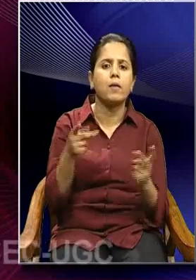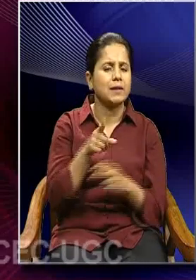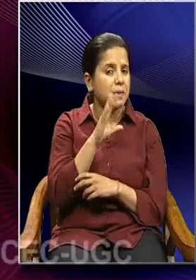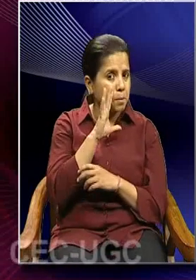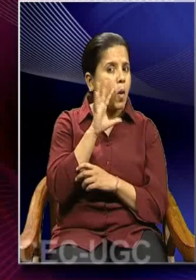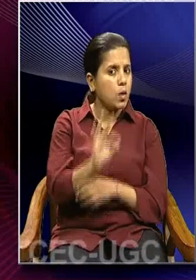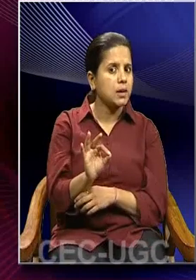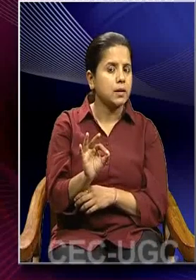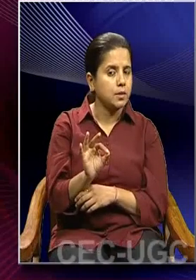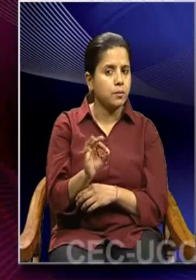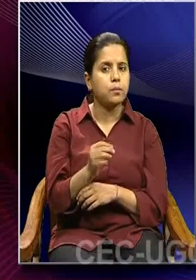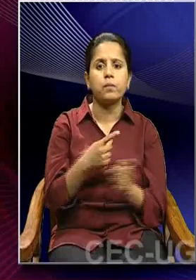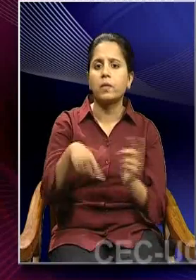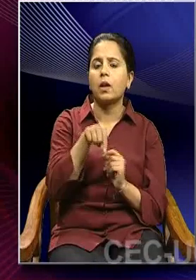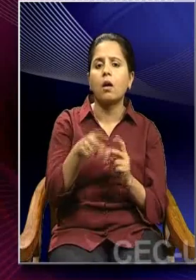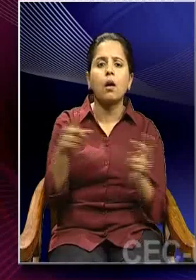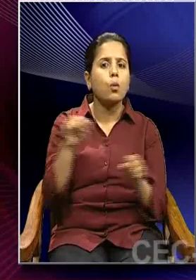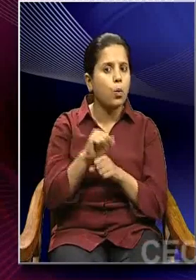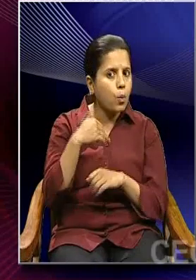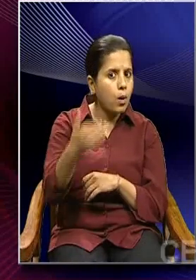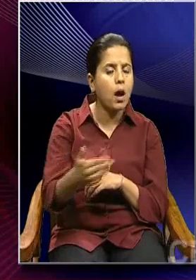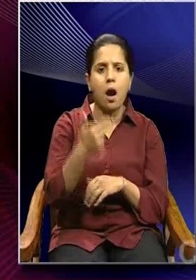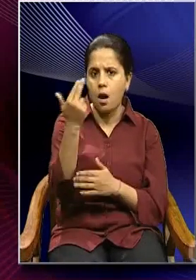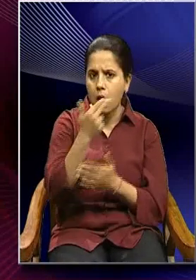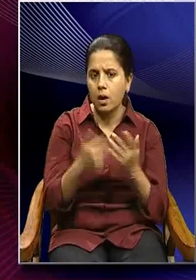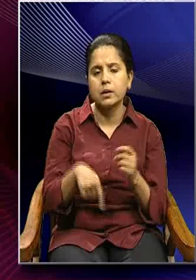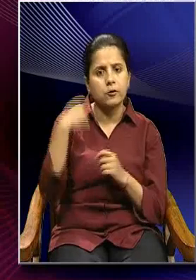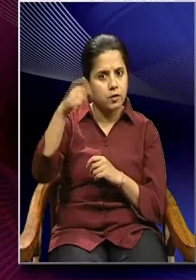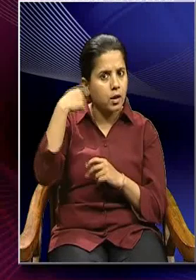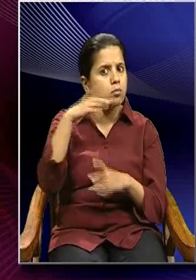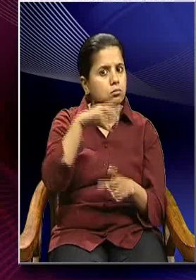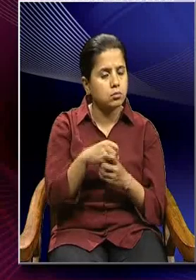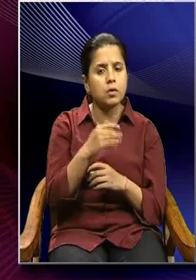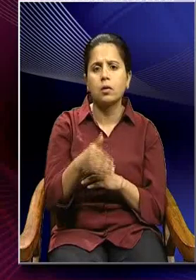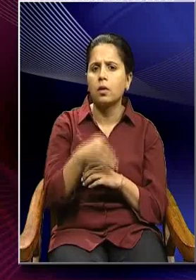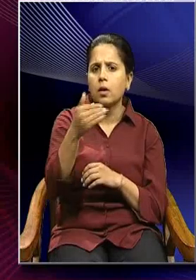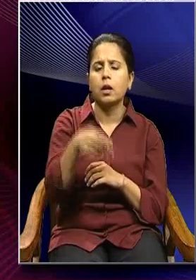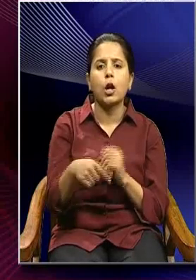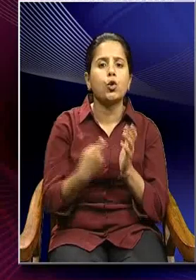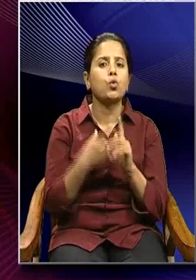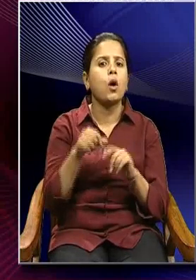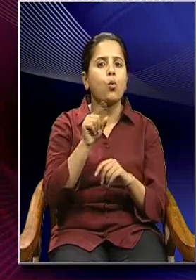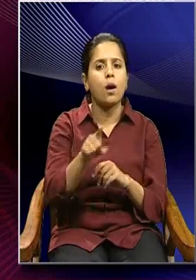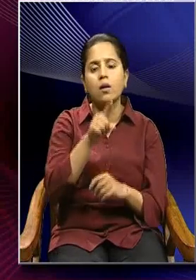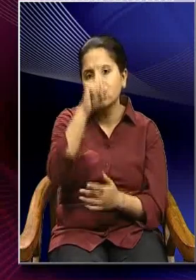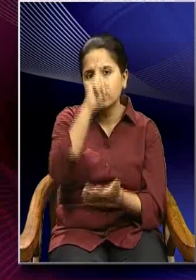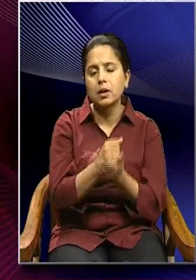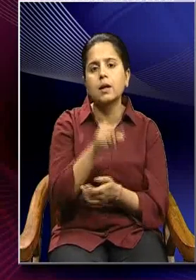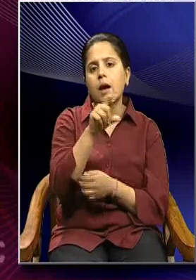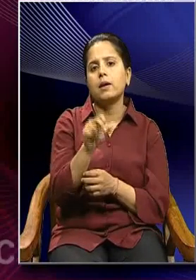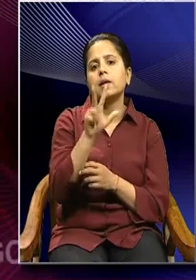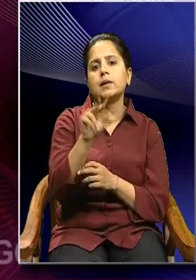important in the framework of the arts, especially cinema. Thereafter, Ek Ruka Hua Faisla in